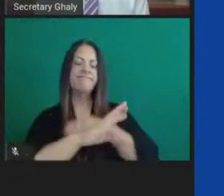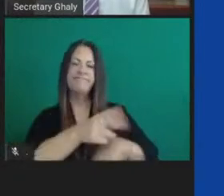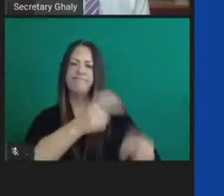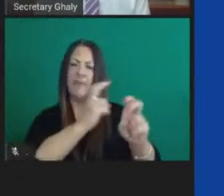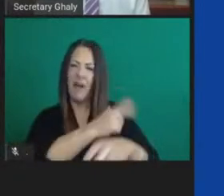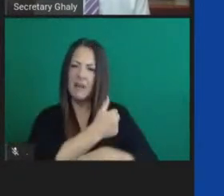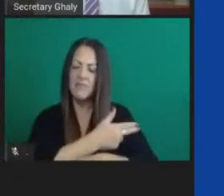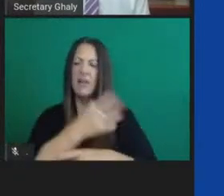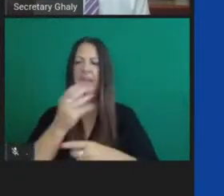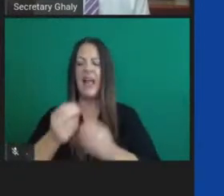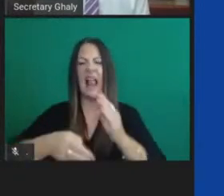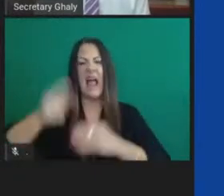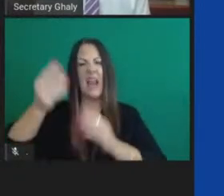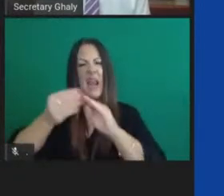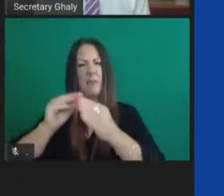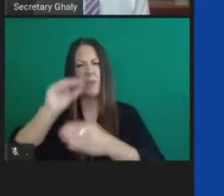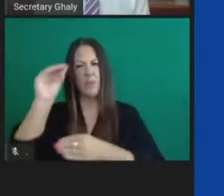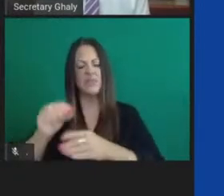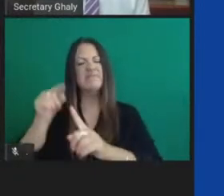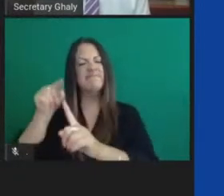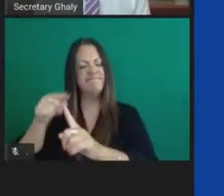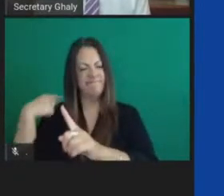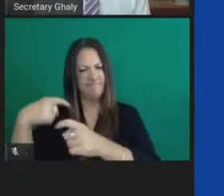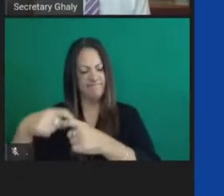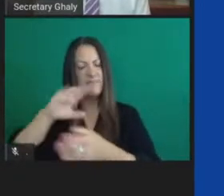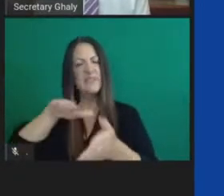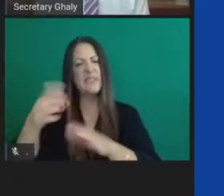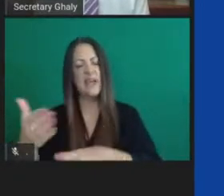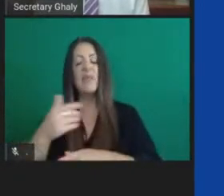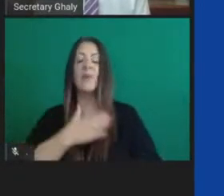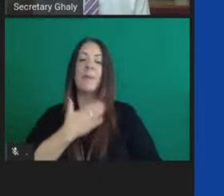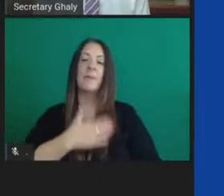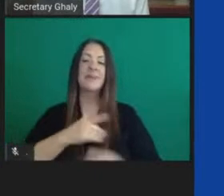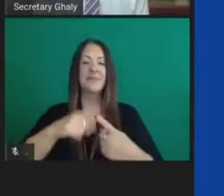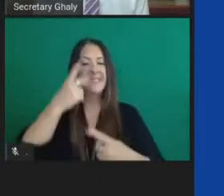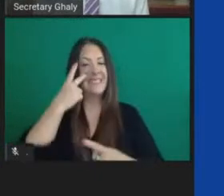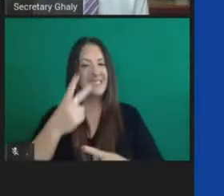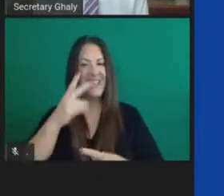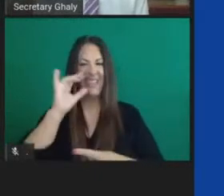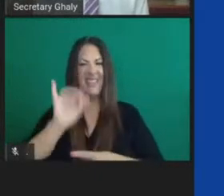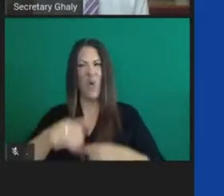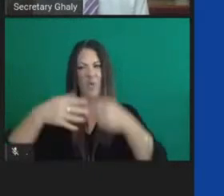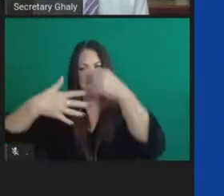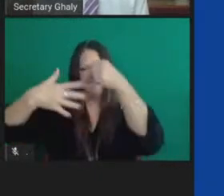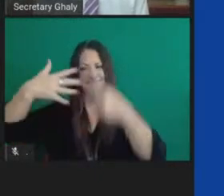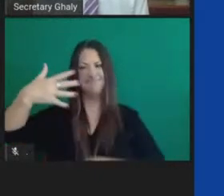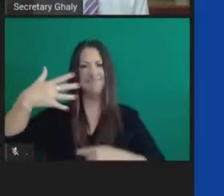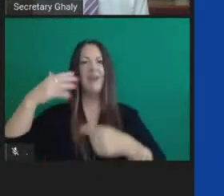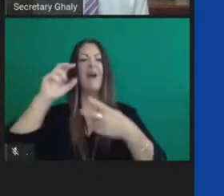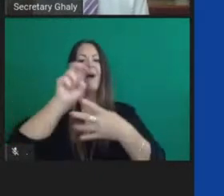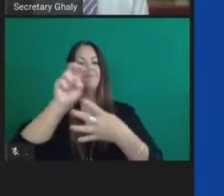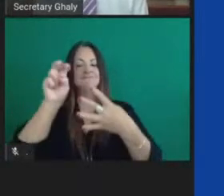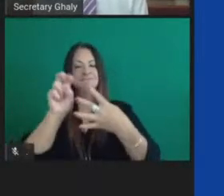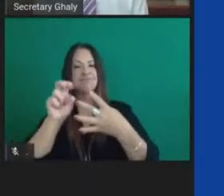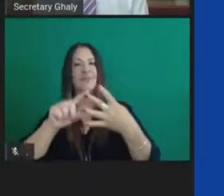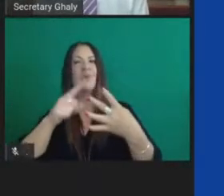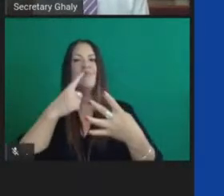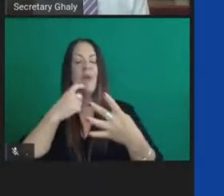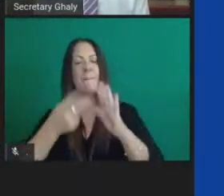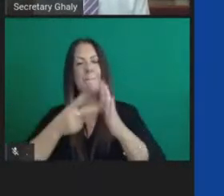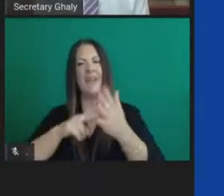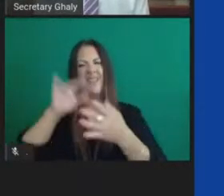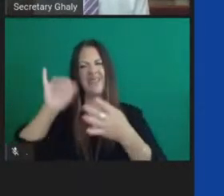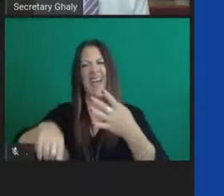And today it's great news to see some of the Central Valley counties continue to move forward with the reductions in transmission and out